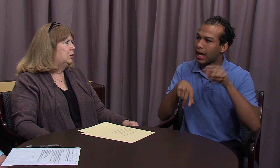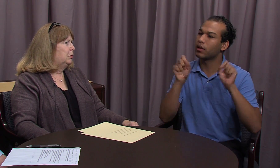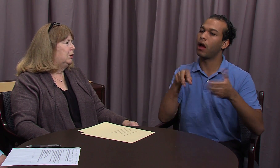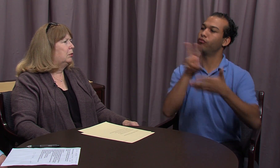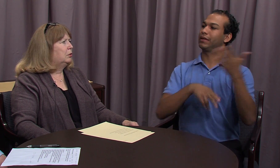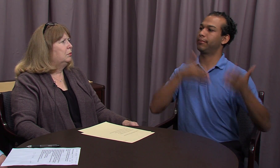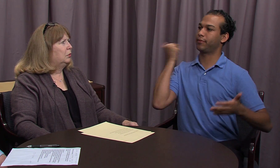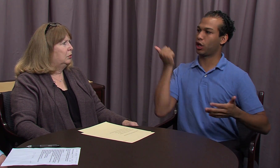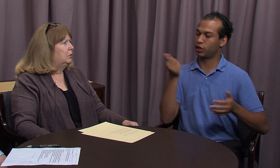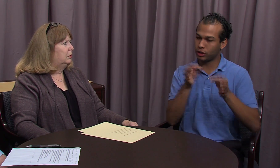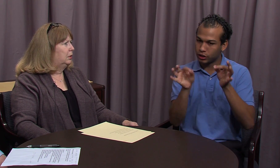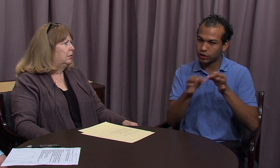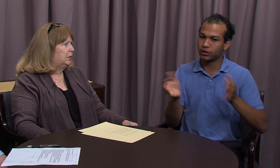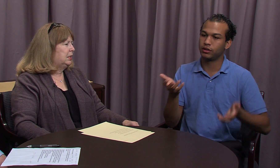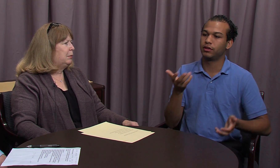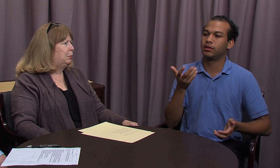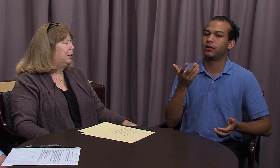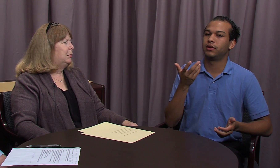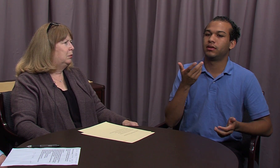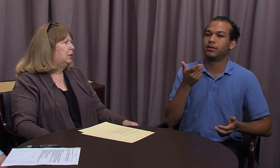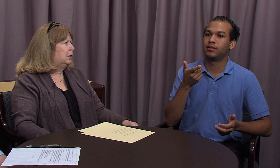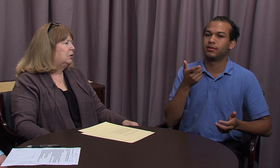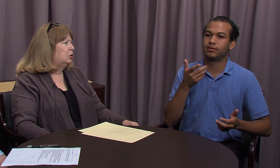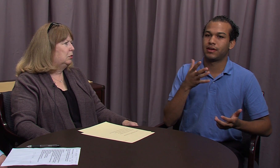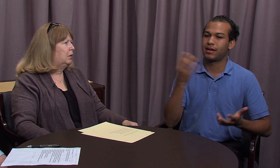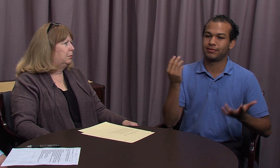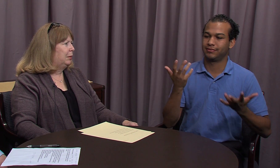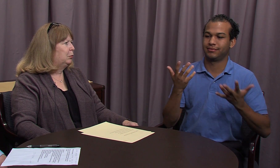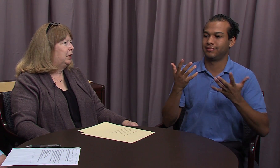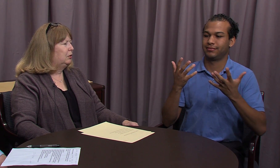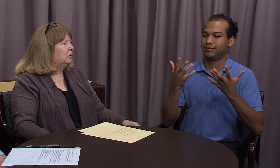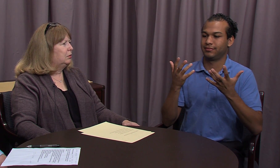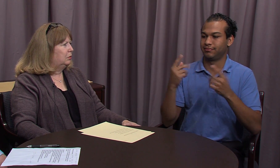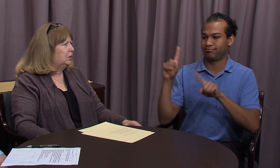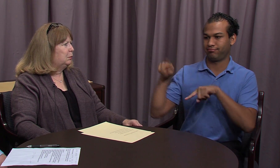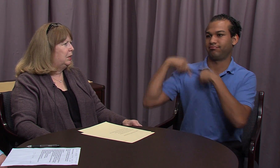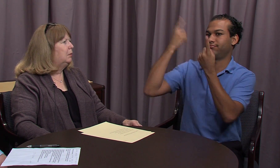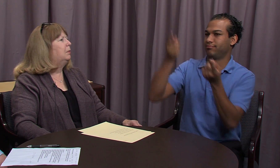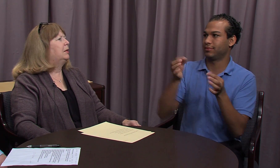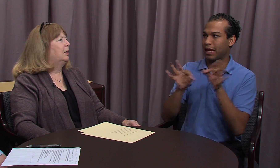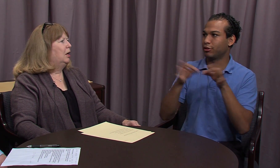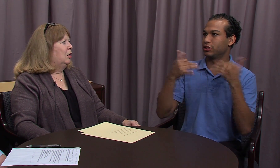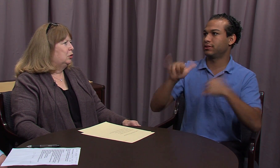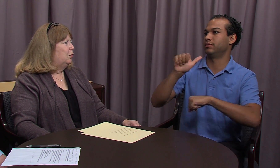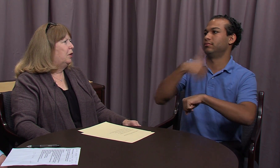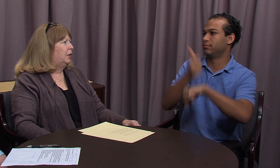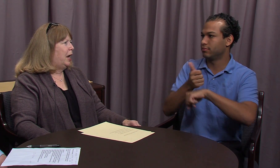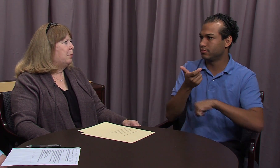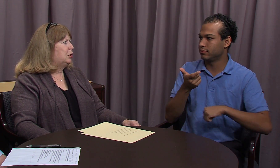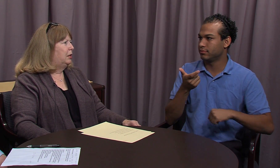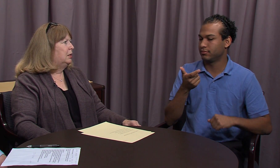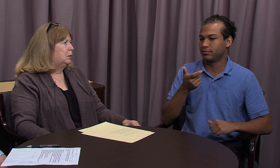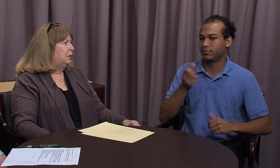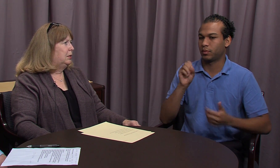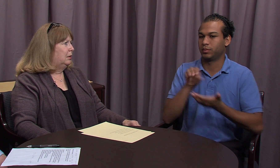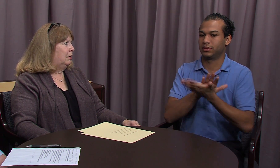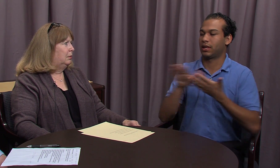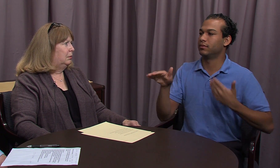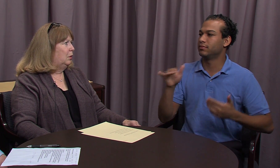read or couldn't disabled people who needed to be able to read and couldn't speak. But so far, the captioning has been going